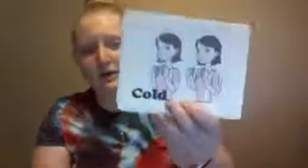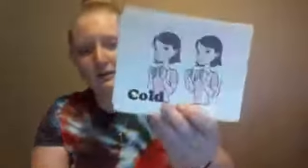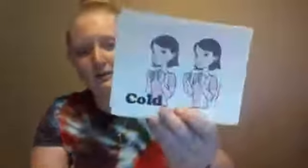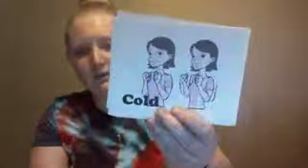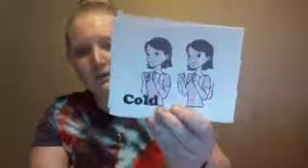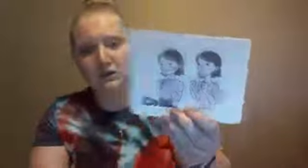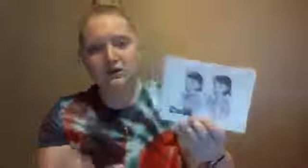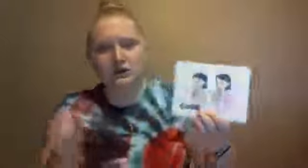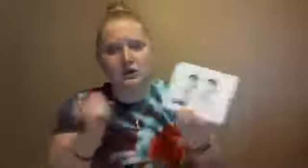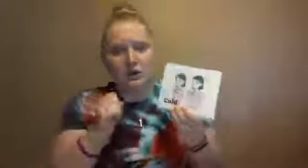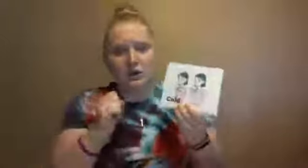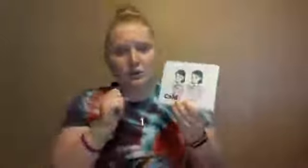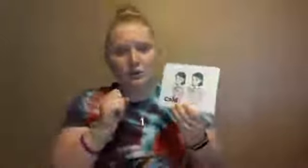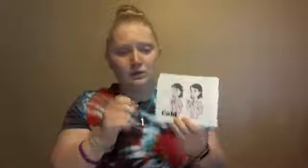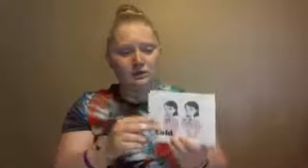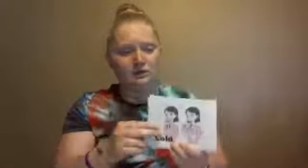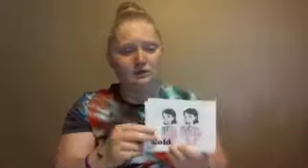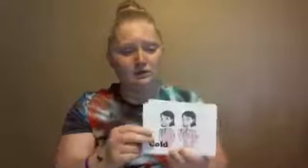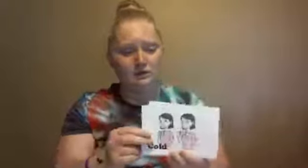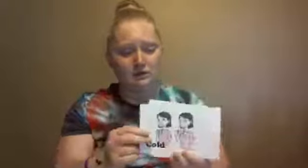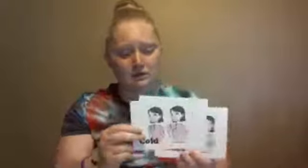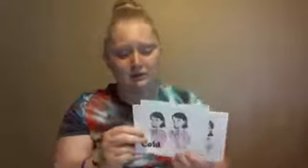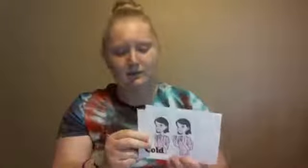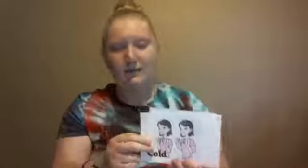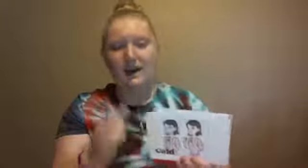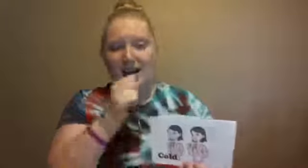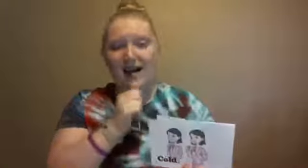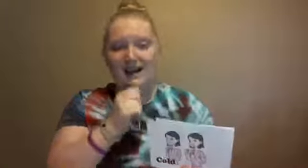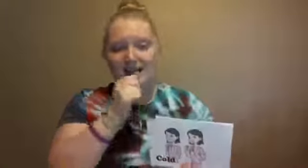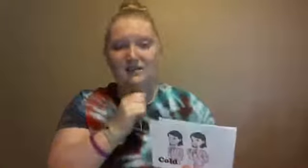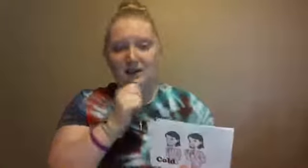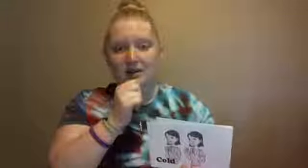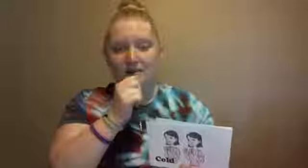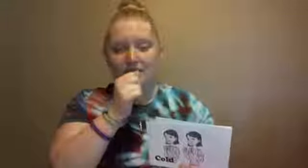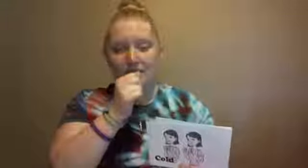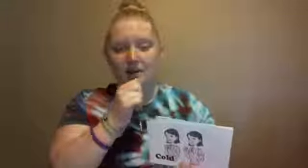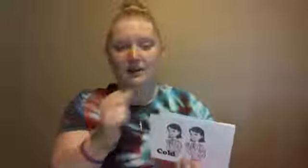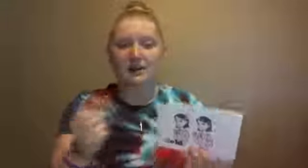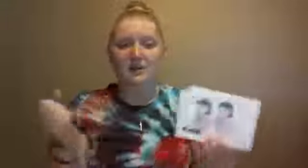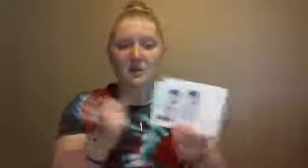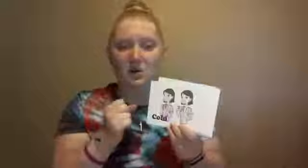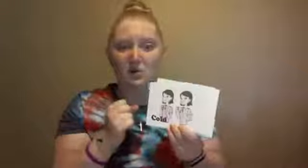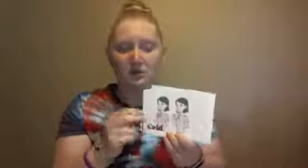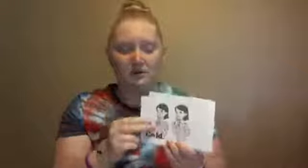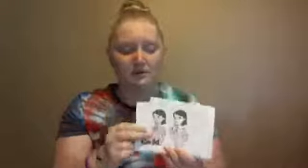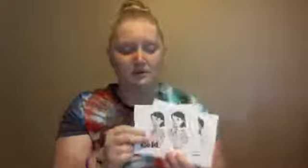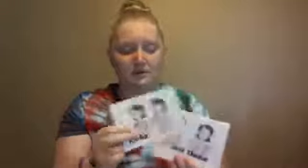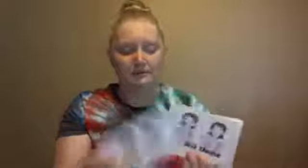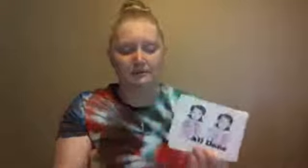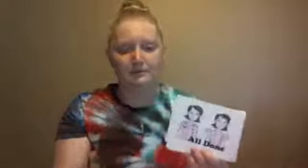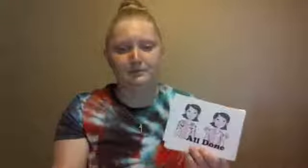Hungry, cold, ice cream is cold.